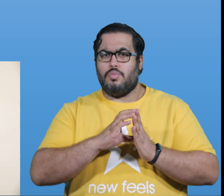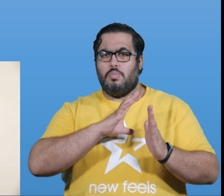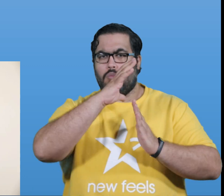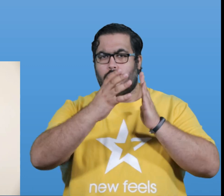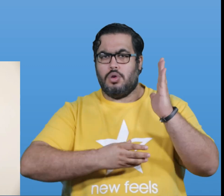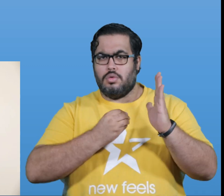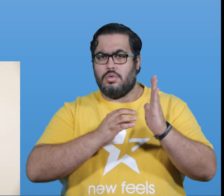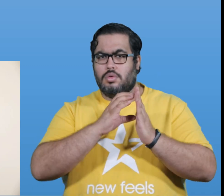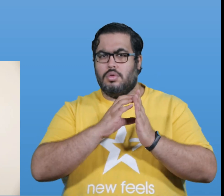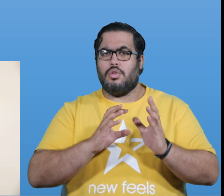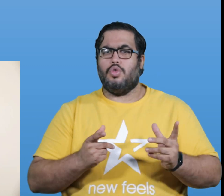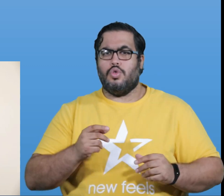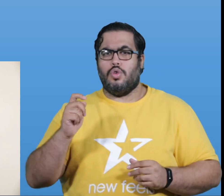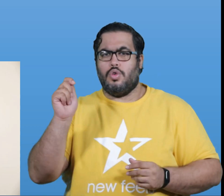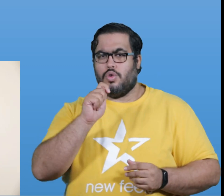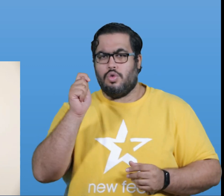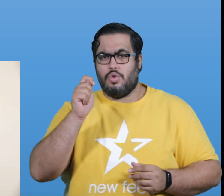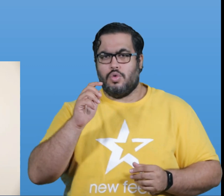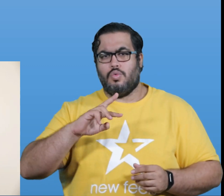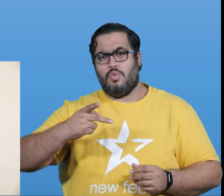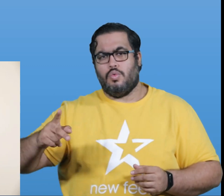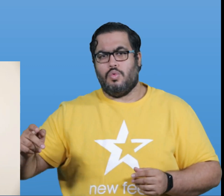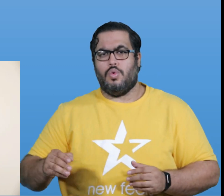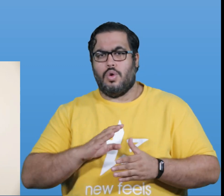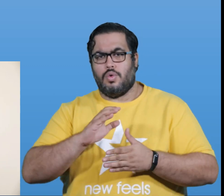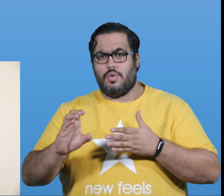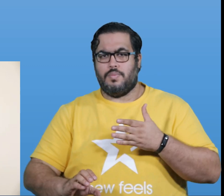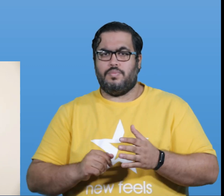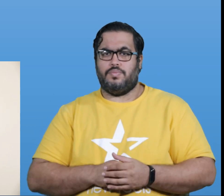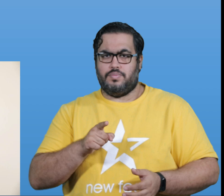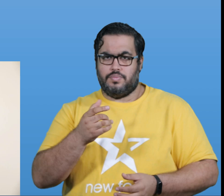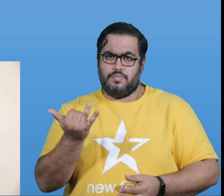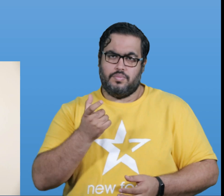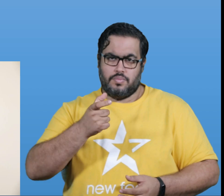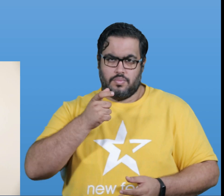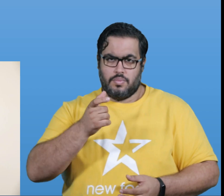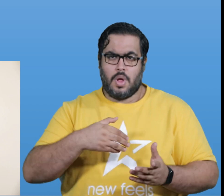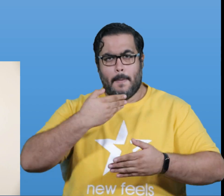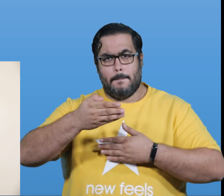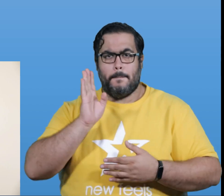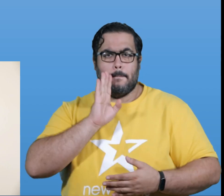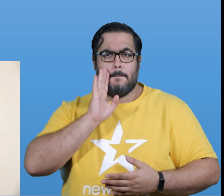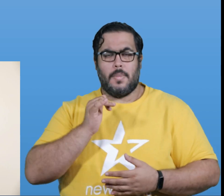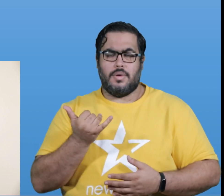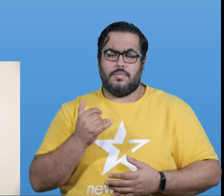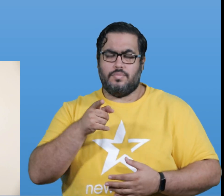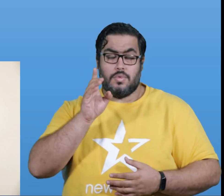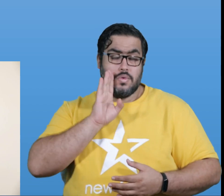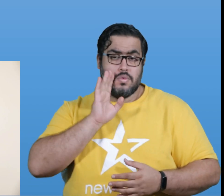how to write a good conclusion and so on. But you have to pay attention and you have to practice, because the more you practice, the